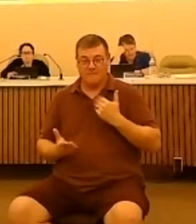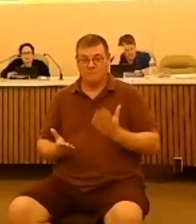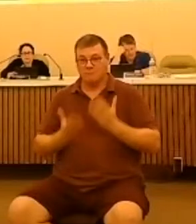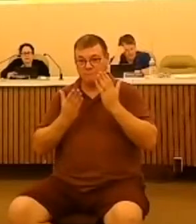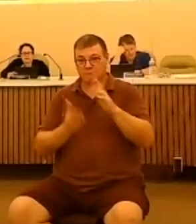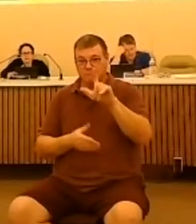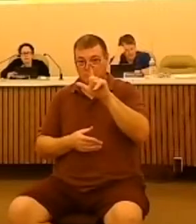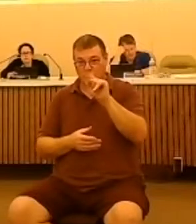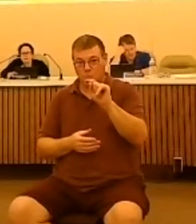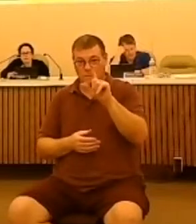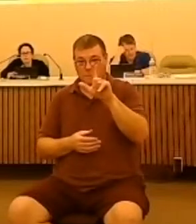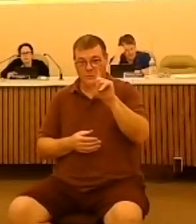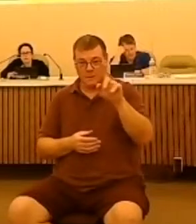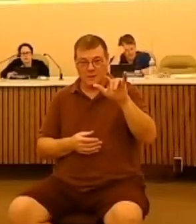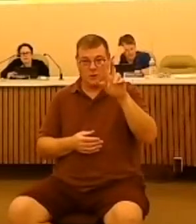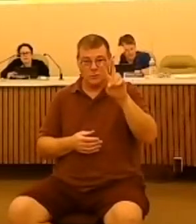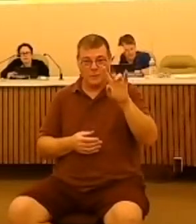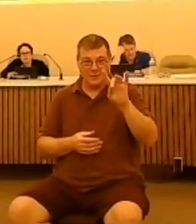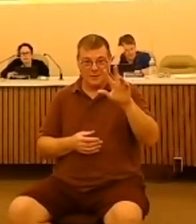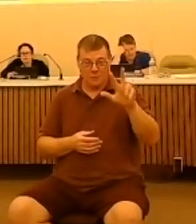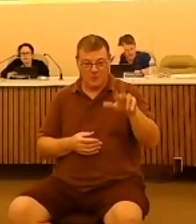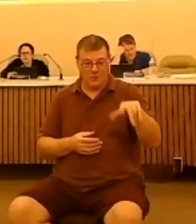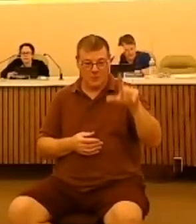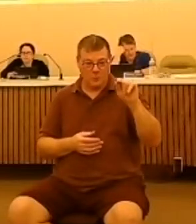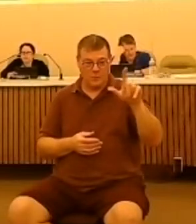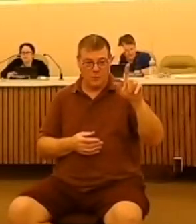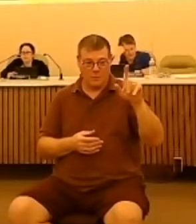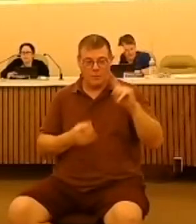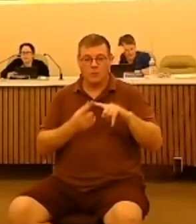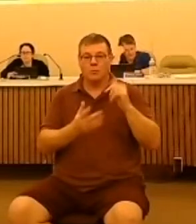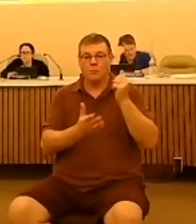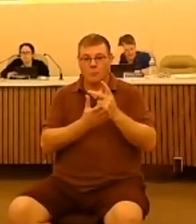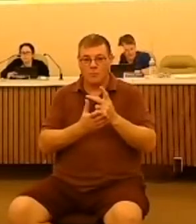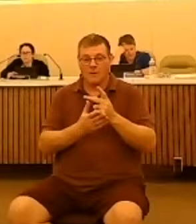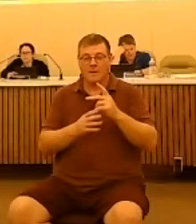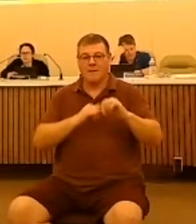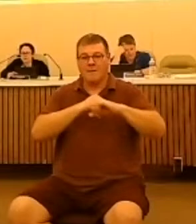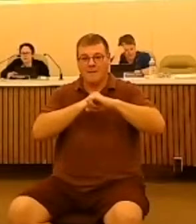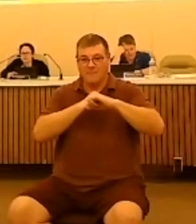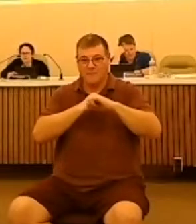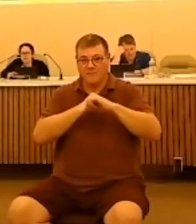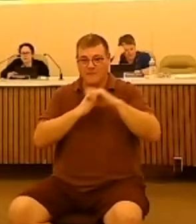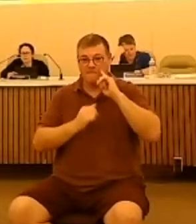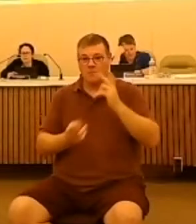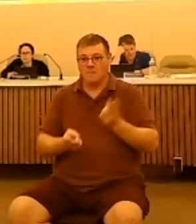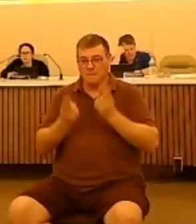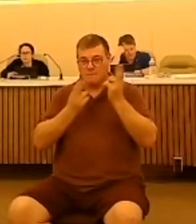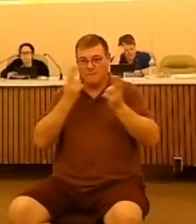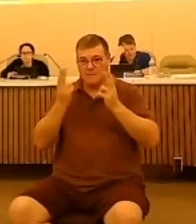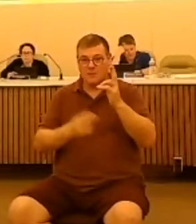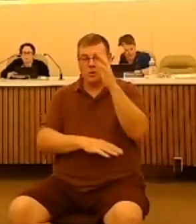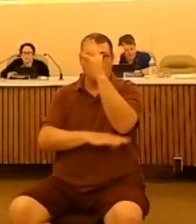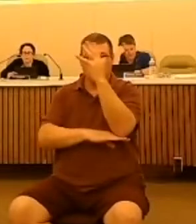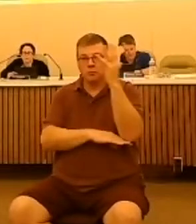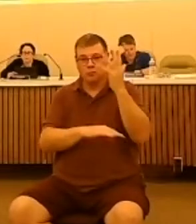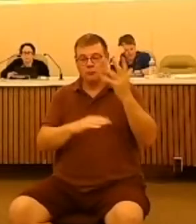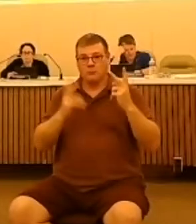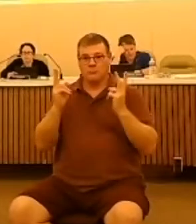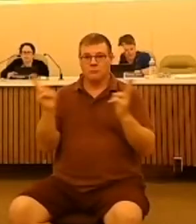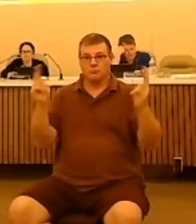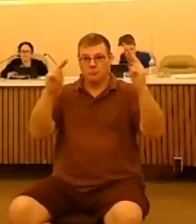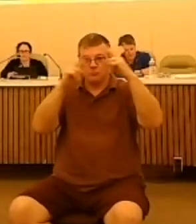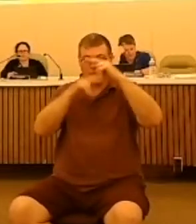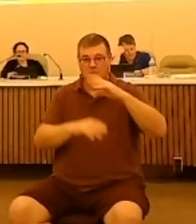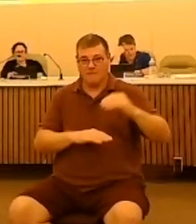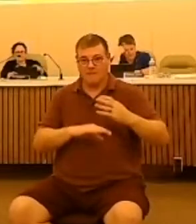resolution 21-283, 2021 to authorize the advertisement of bids for tree removal, trimming, and stump